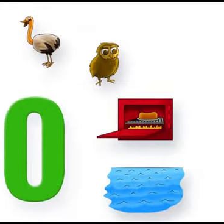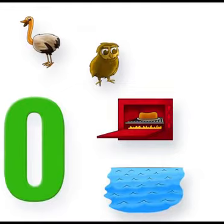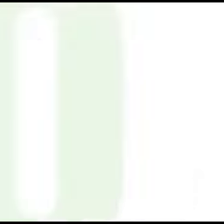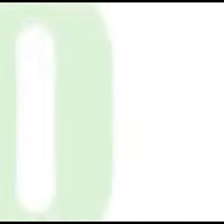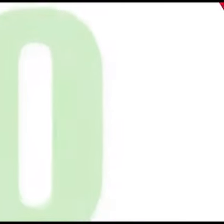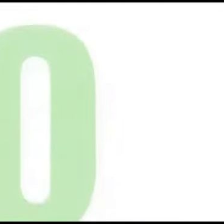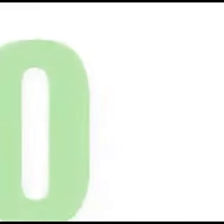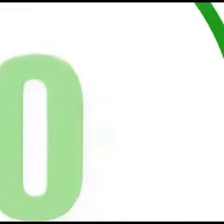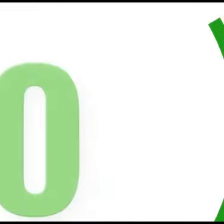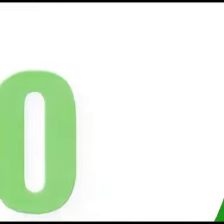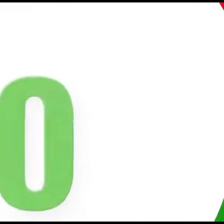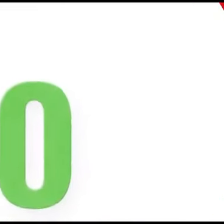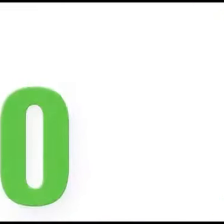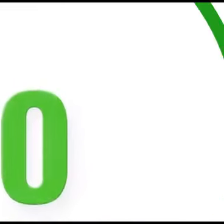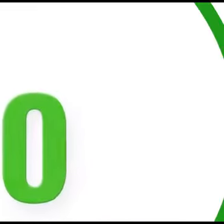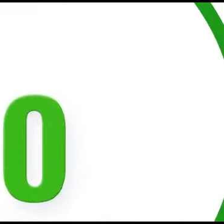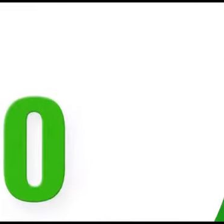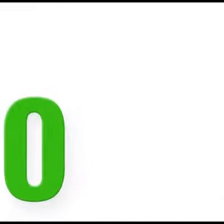Thank you.